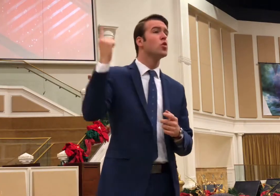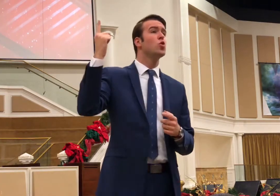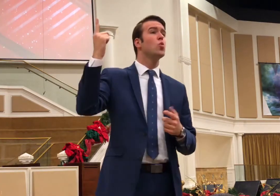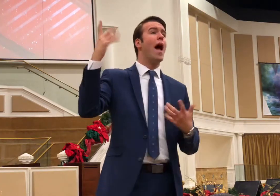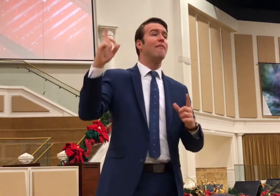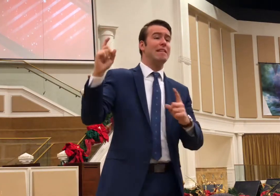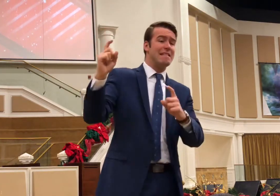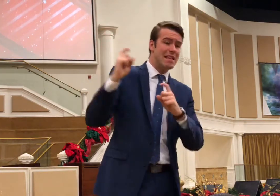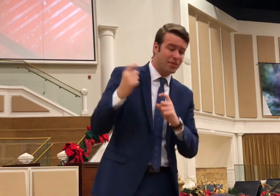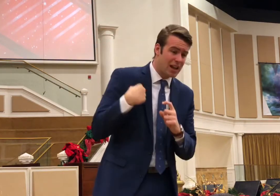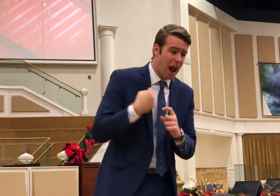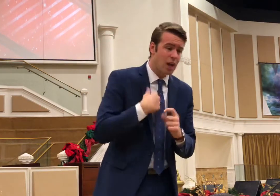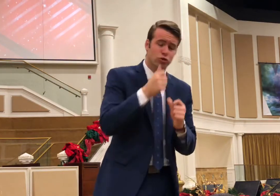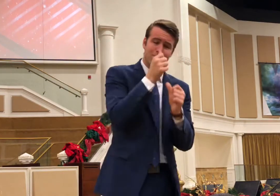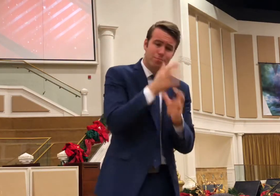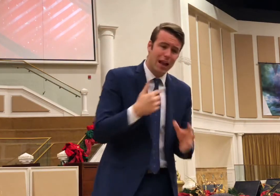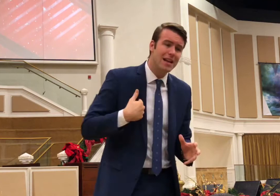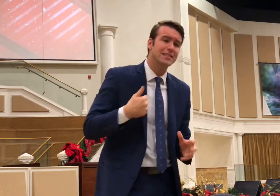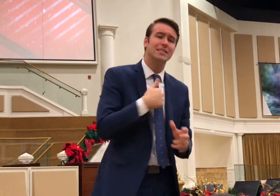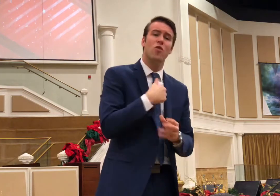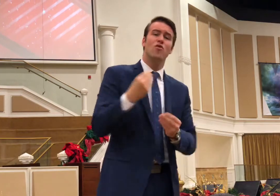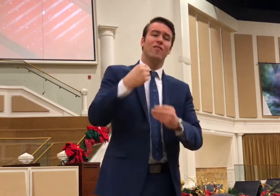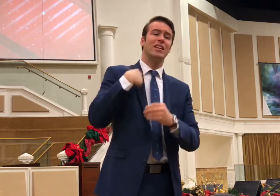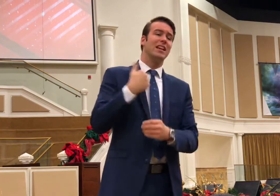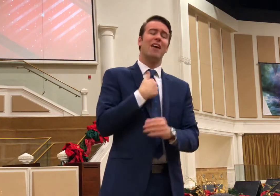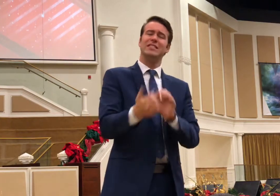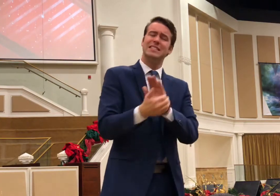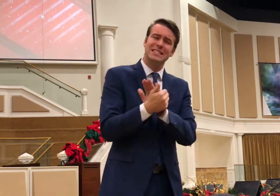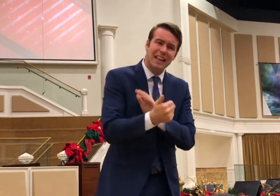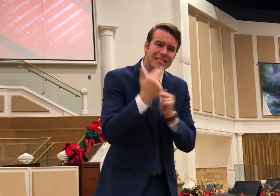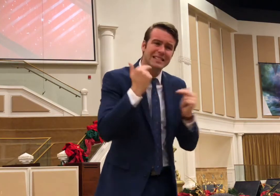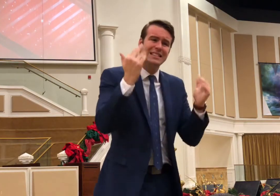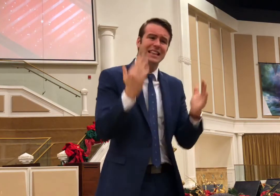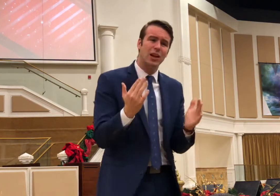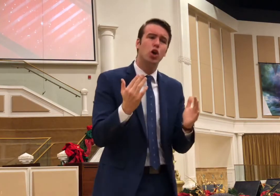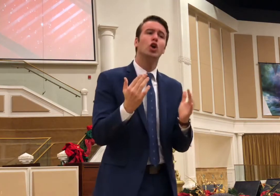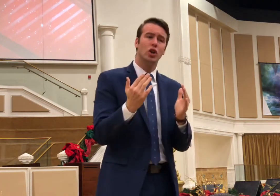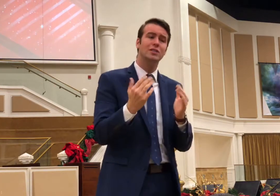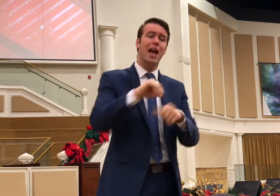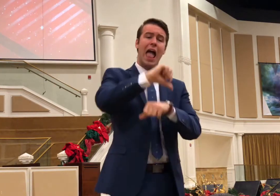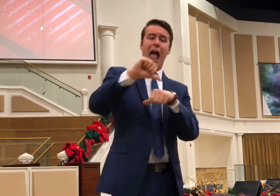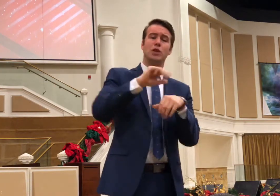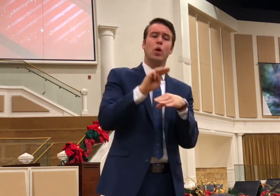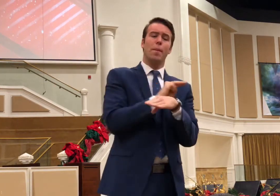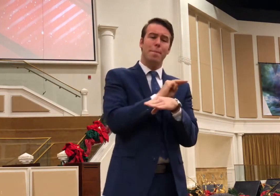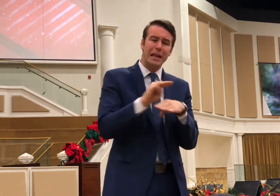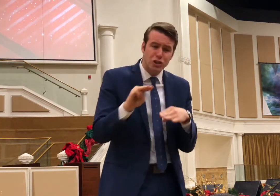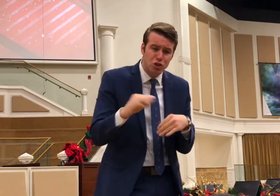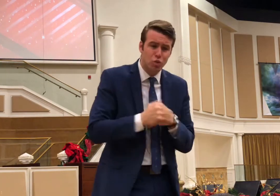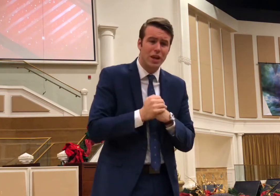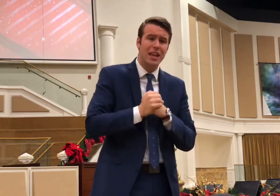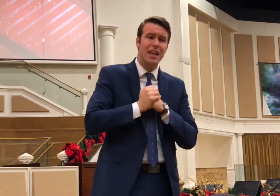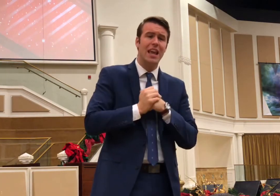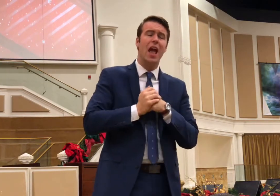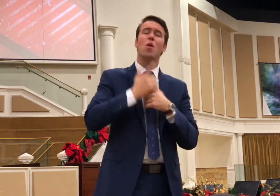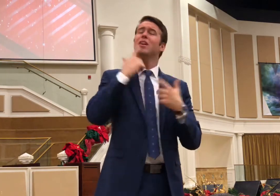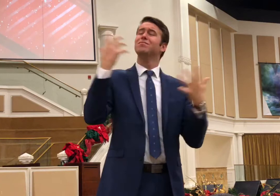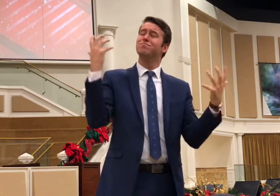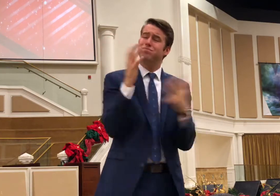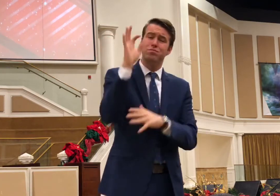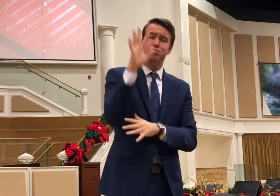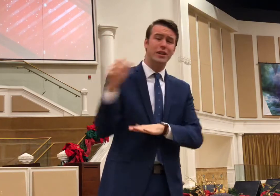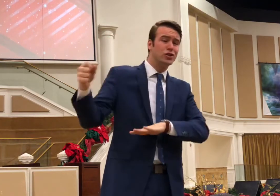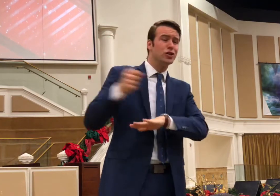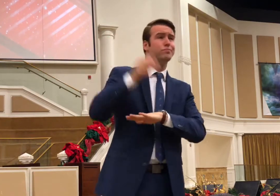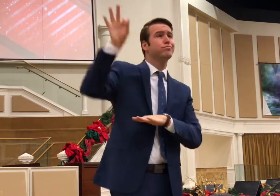have gifted us, you have blessed us, you've given us talented singers, you've given us anointed ministry, you bring the greatest preachers through to